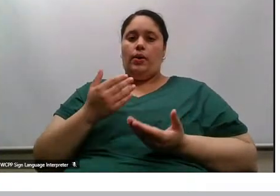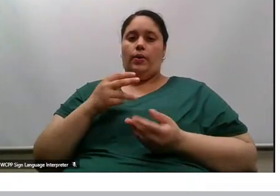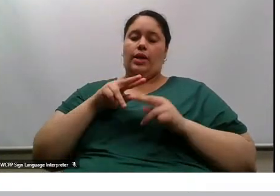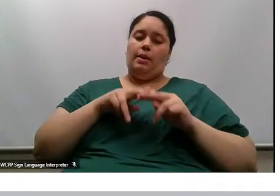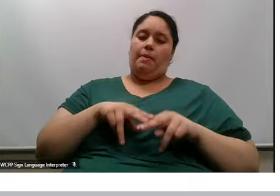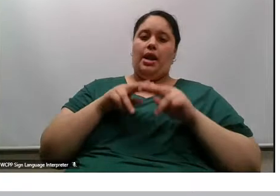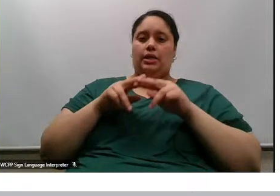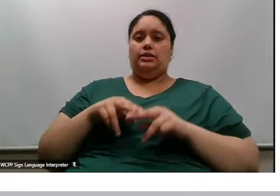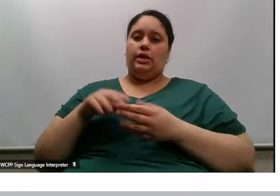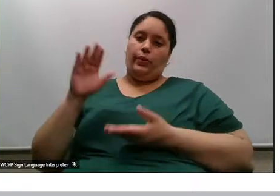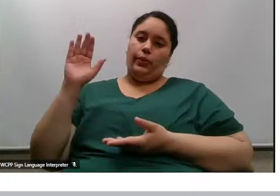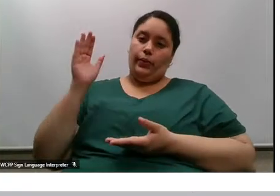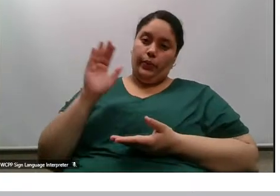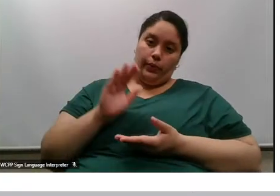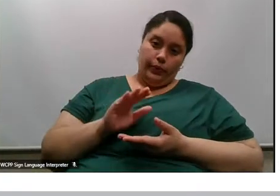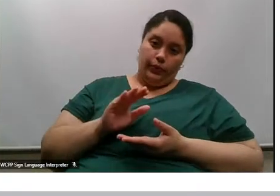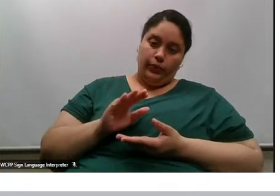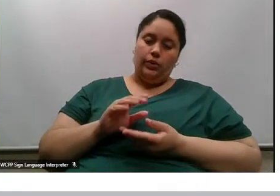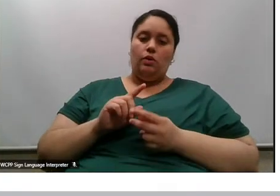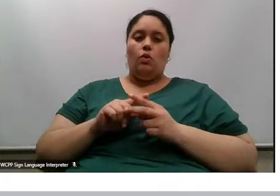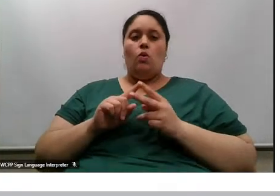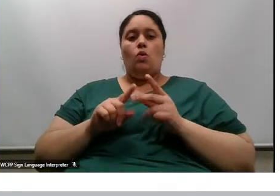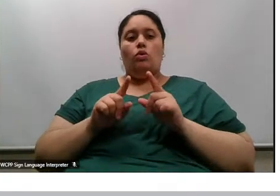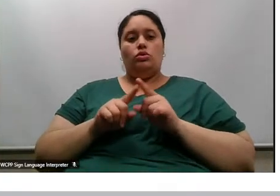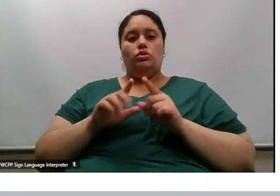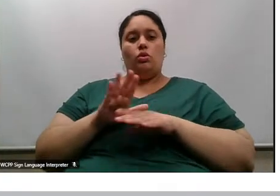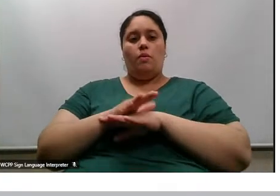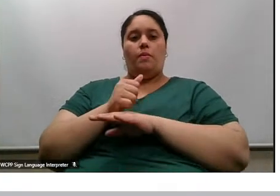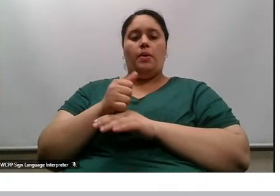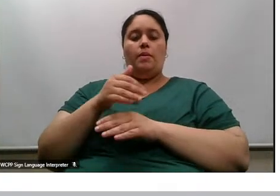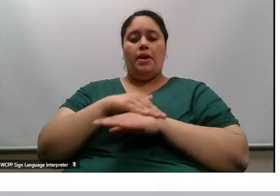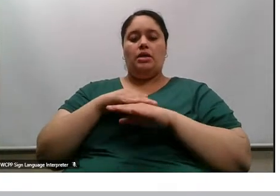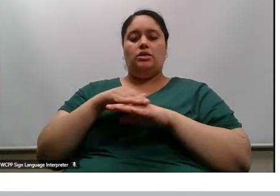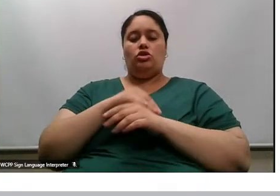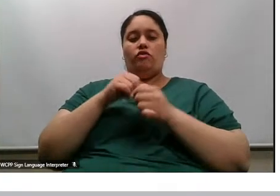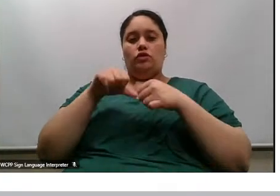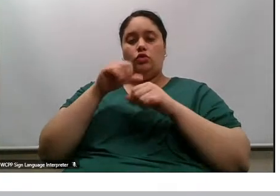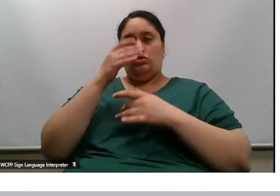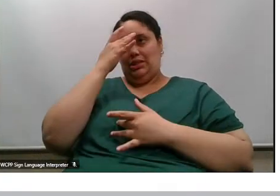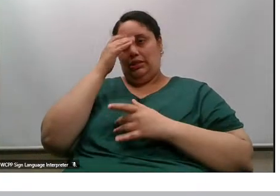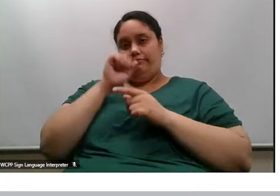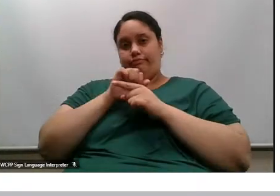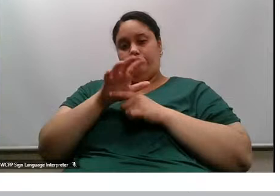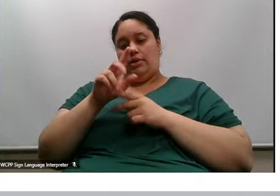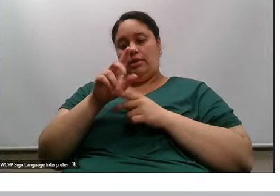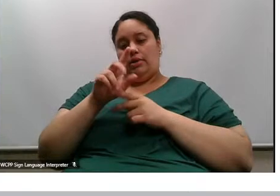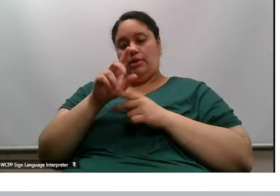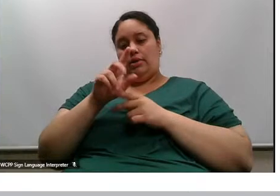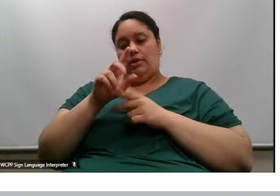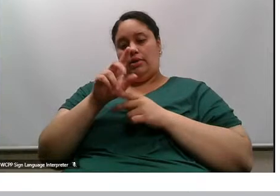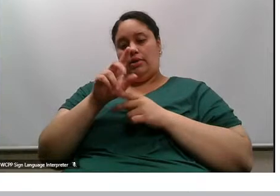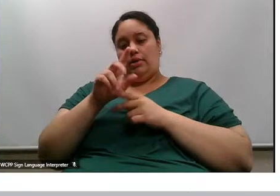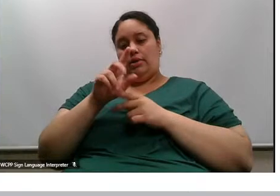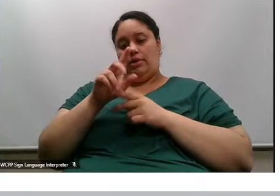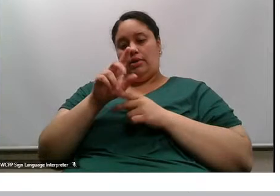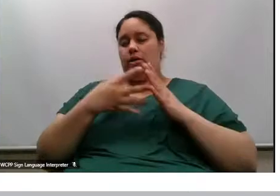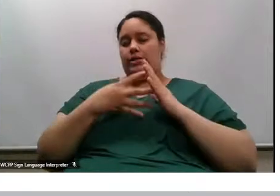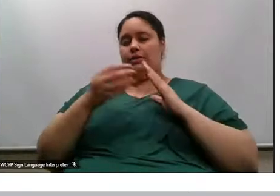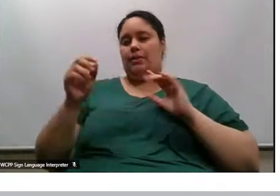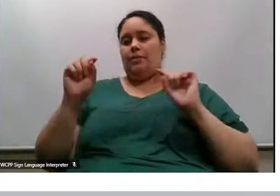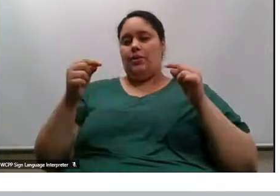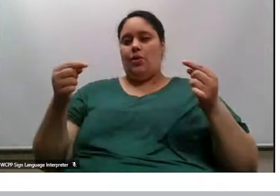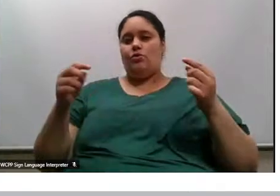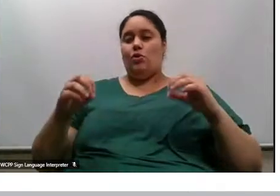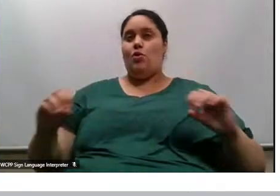It is a substance that forms the basis of social ills. And regulation, you're not going to escape. Nowhere in the world you escape